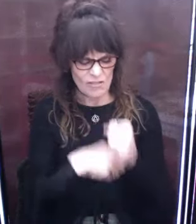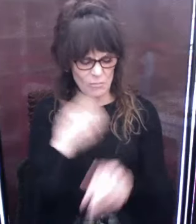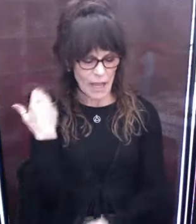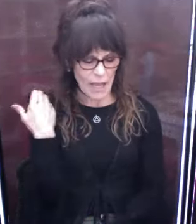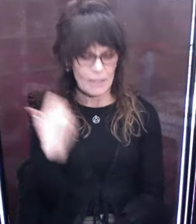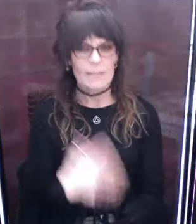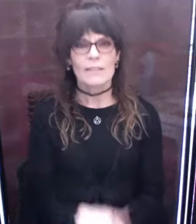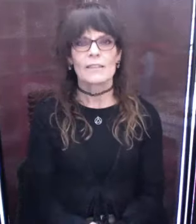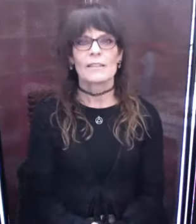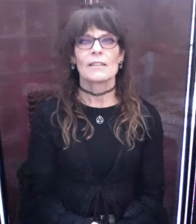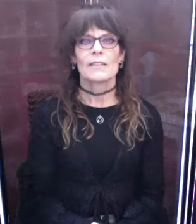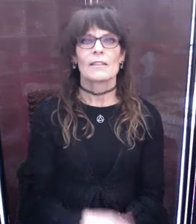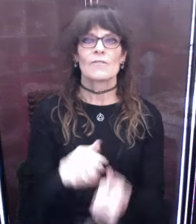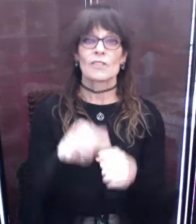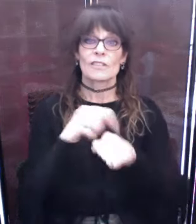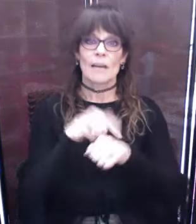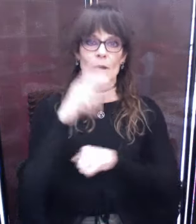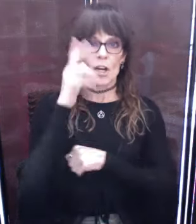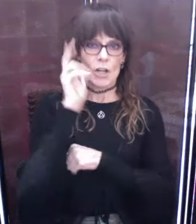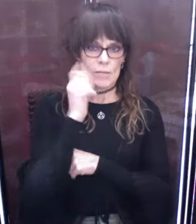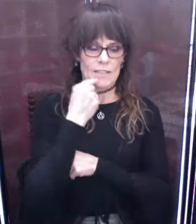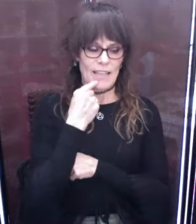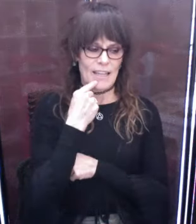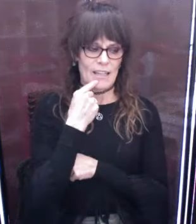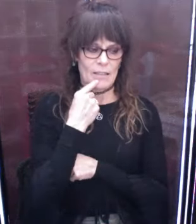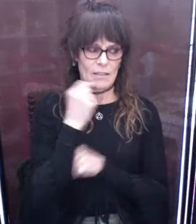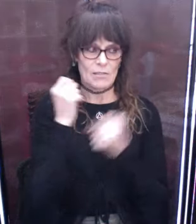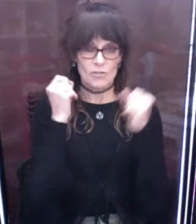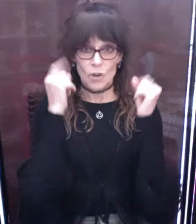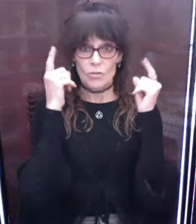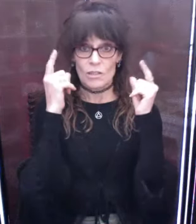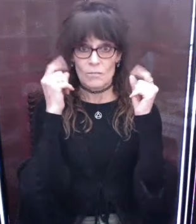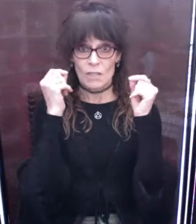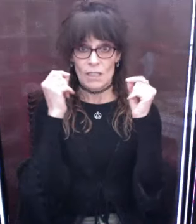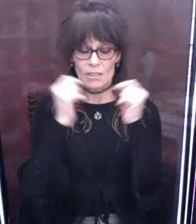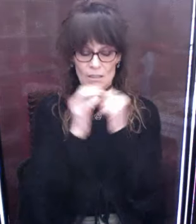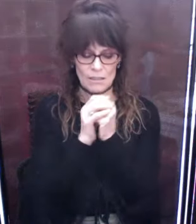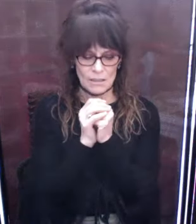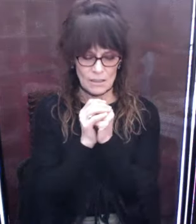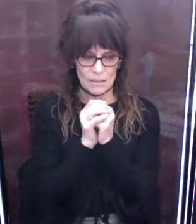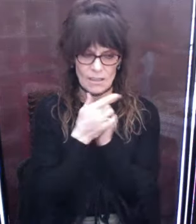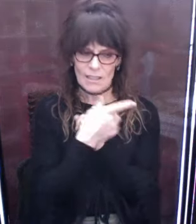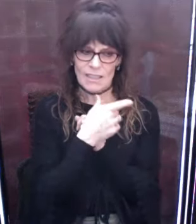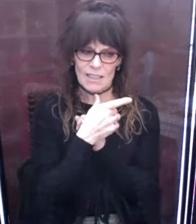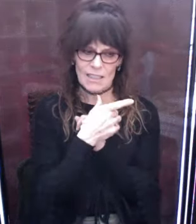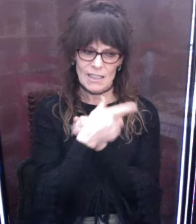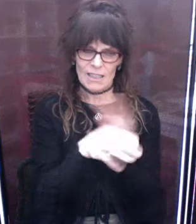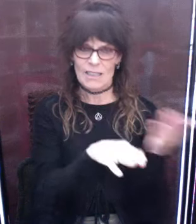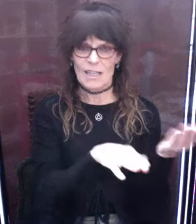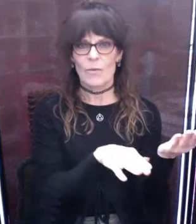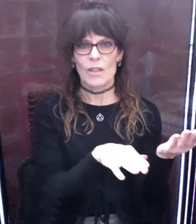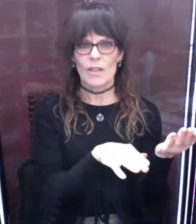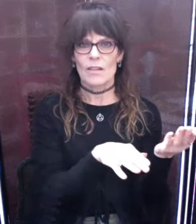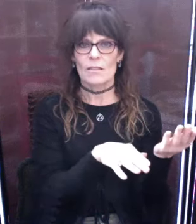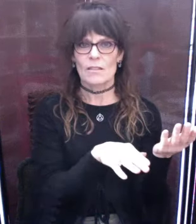And the first time I heard him say it, it kind of jolted me. He's not with us anymore. And I think he'd